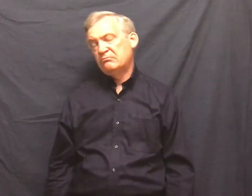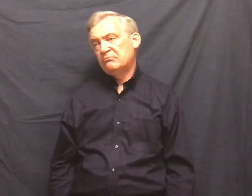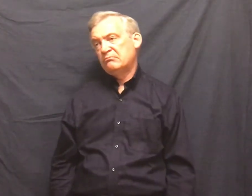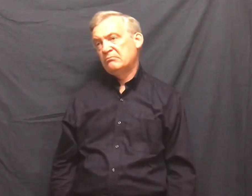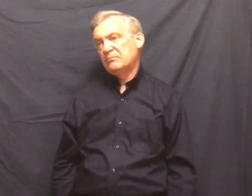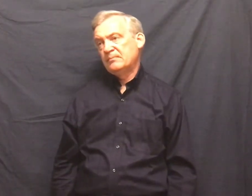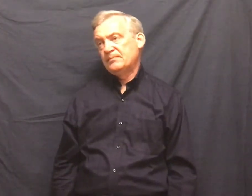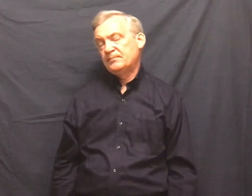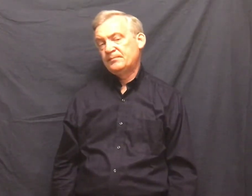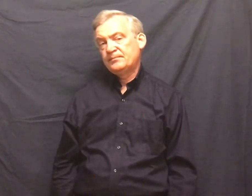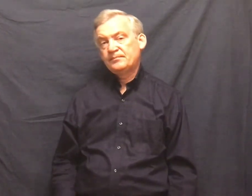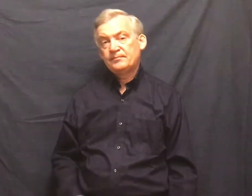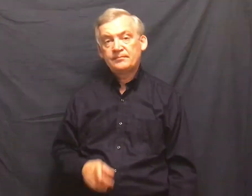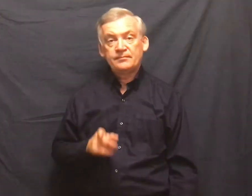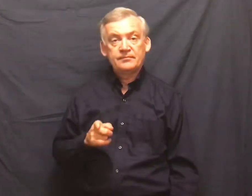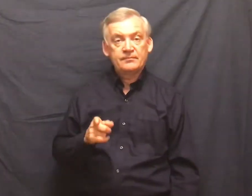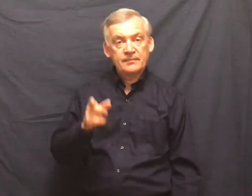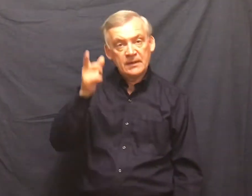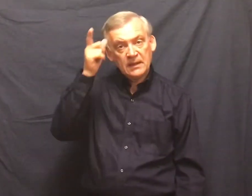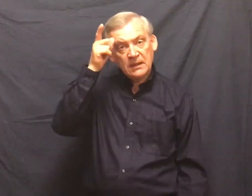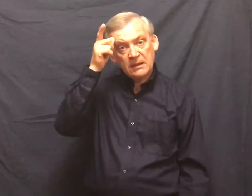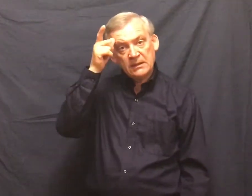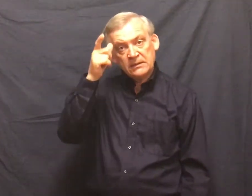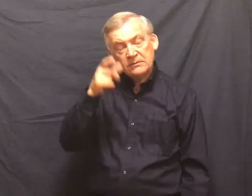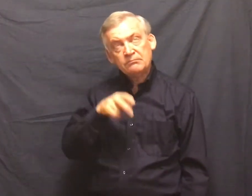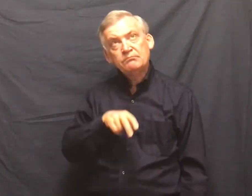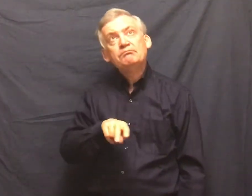He turned his head and looked at the bright mountain tops.